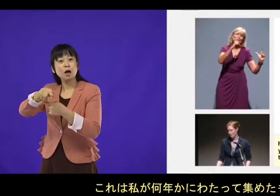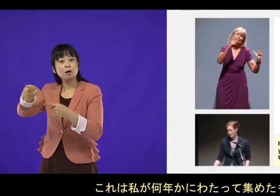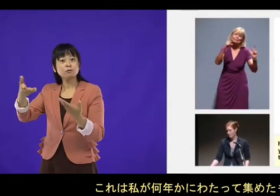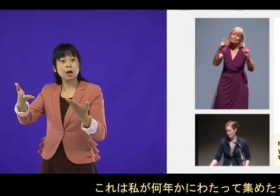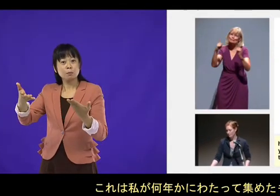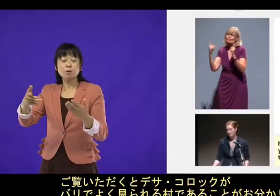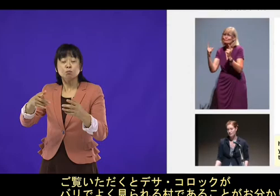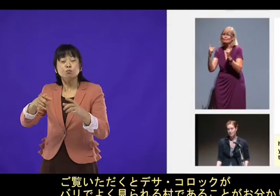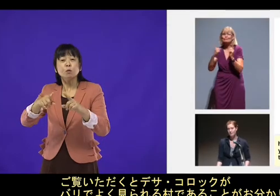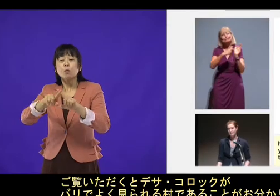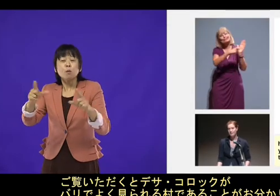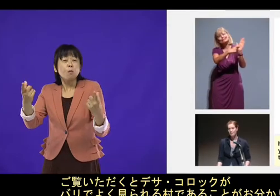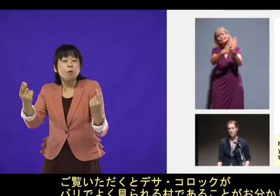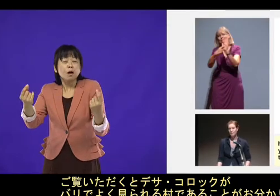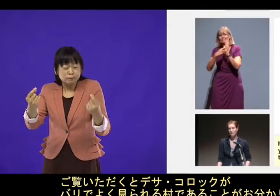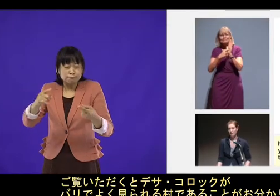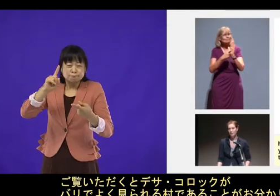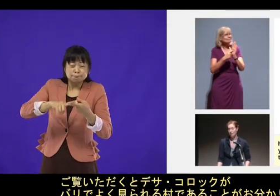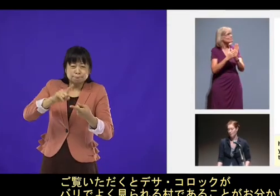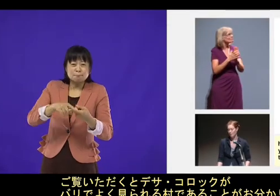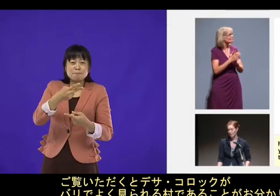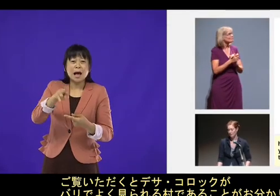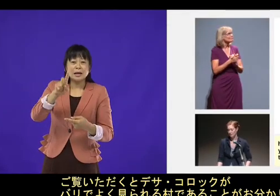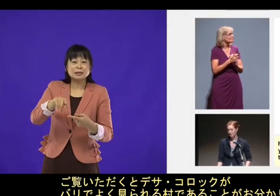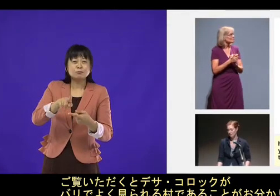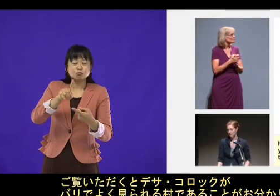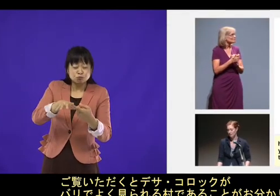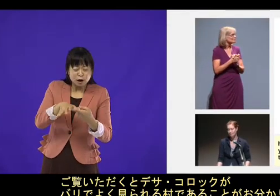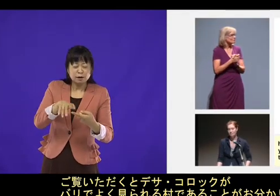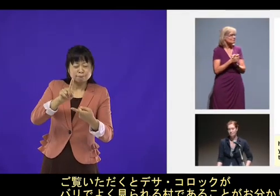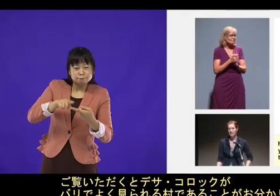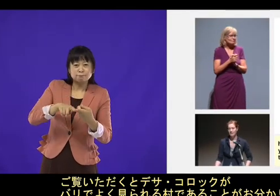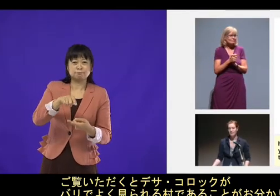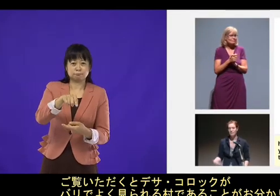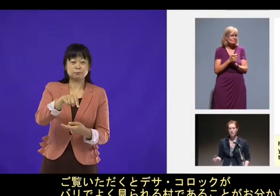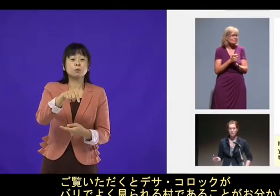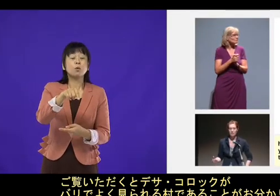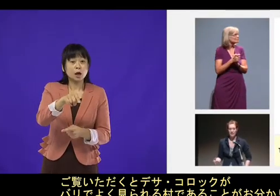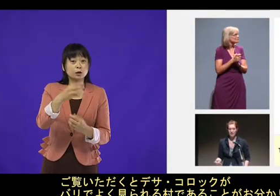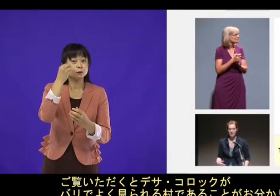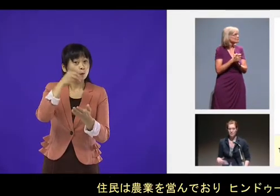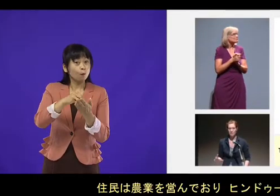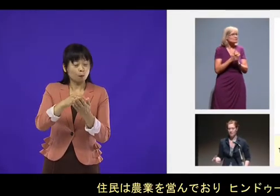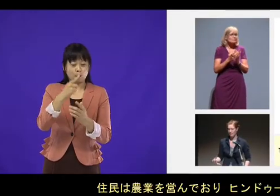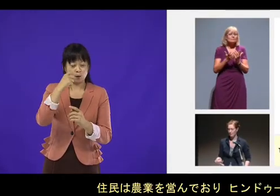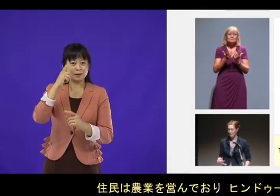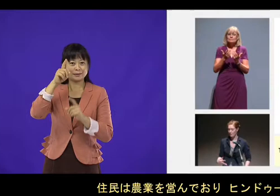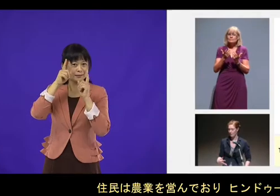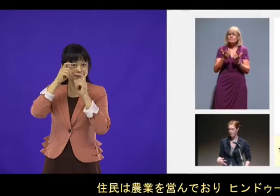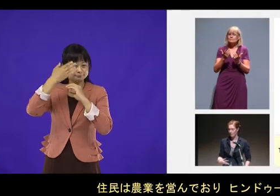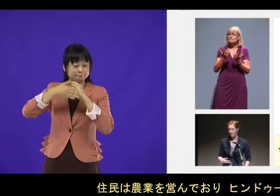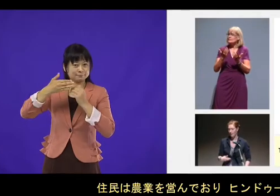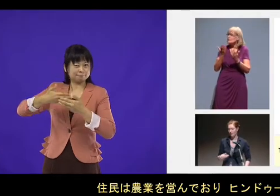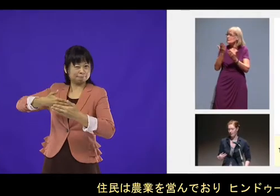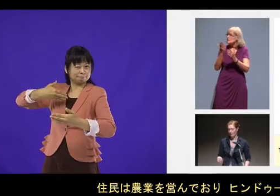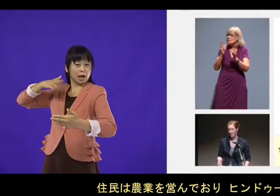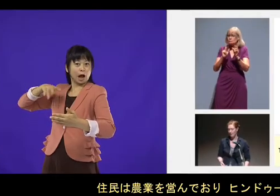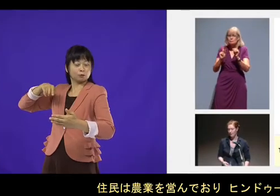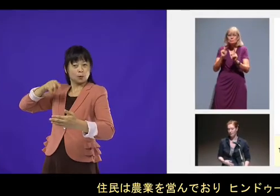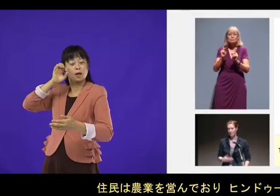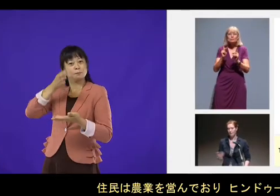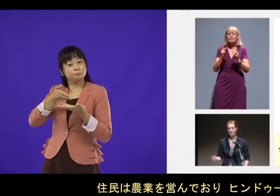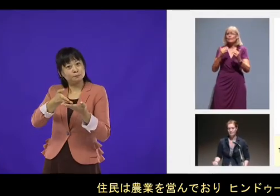that Katakoloq is a very typical Balinese village in most respects. So people are farmers,